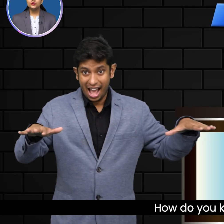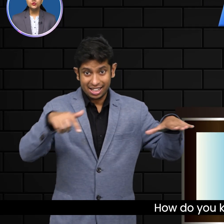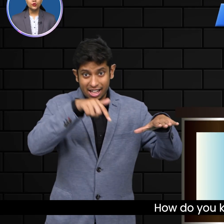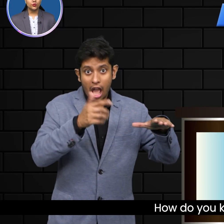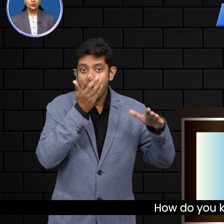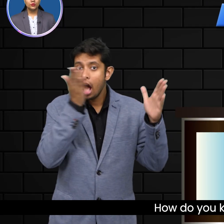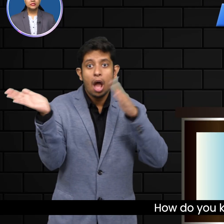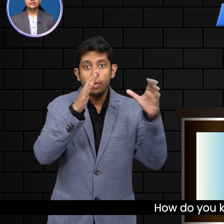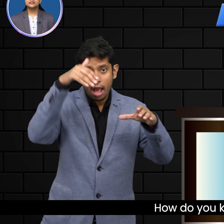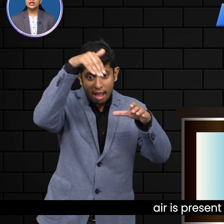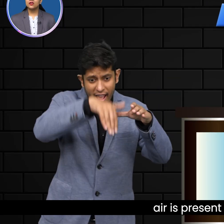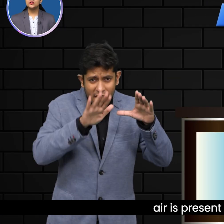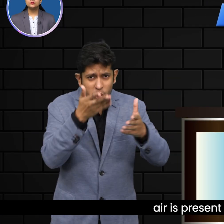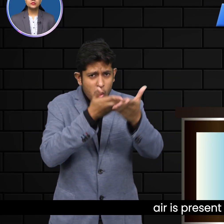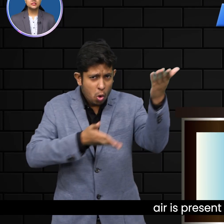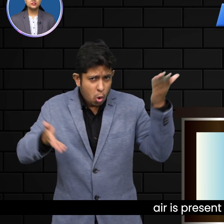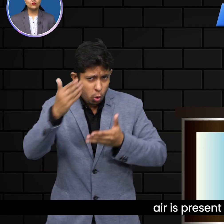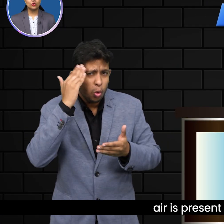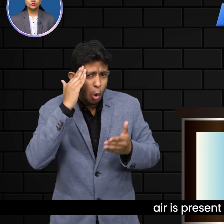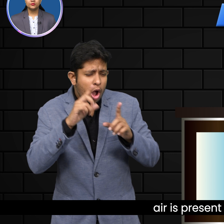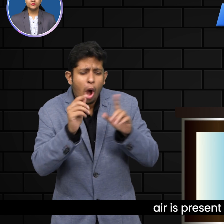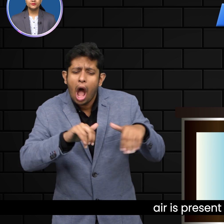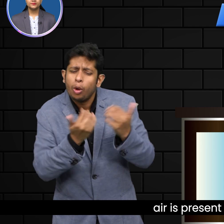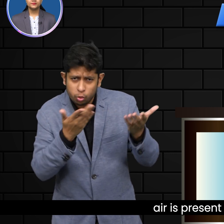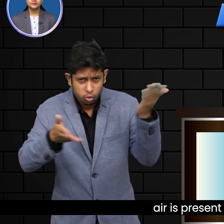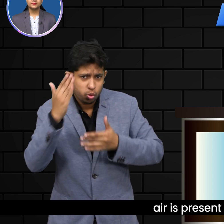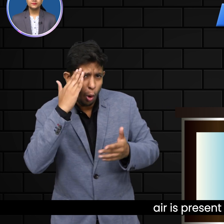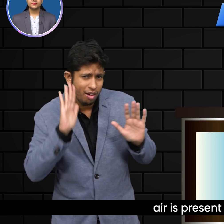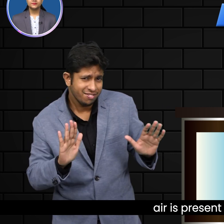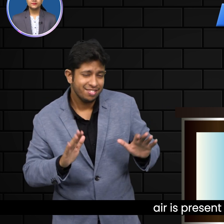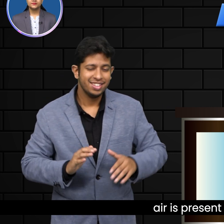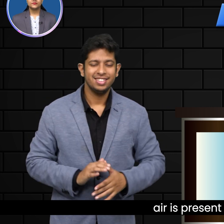How do you know that air is present in water?